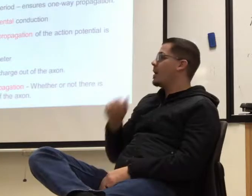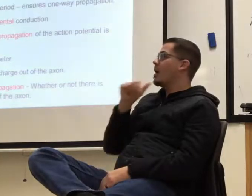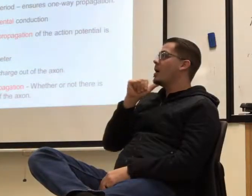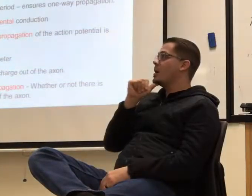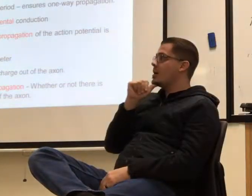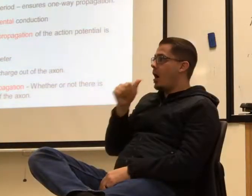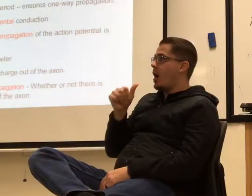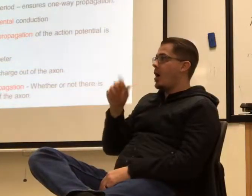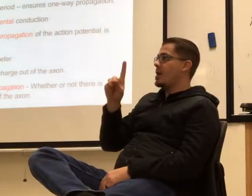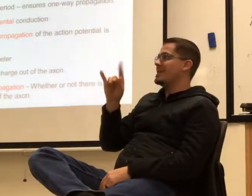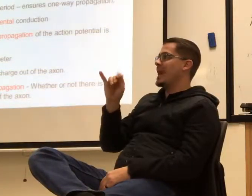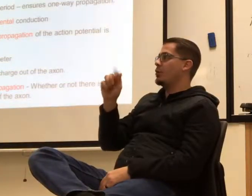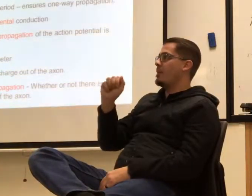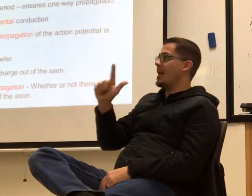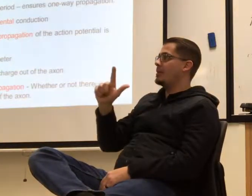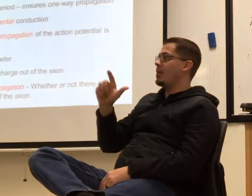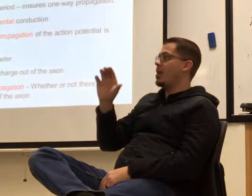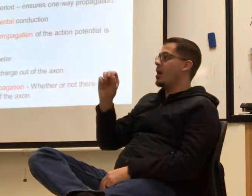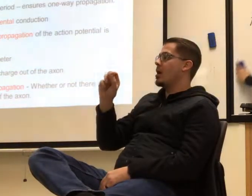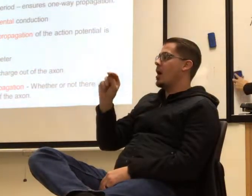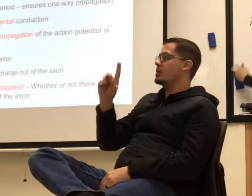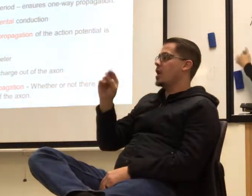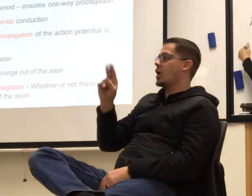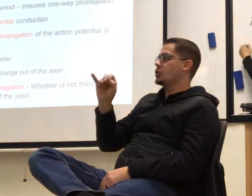non-decremental conduction.